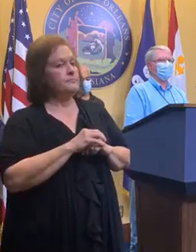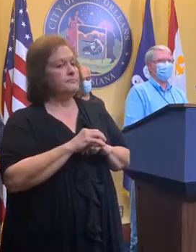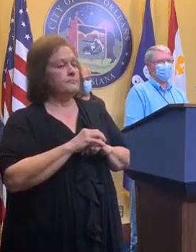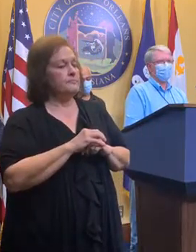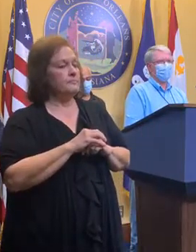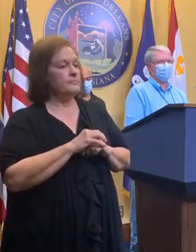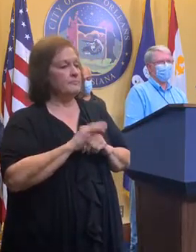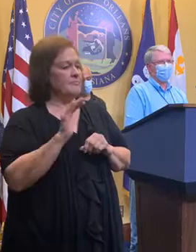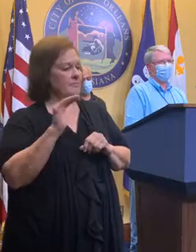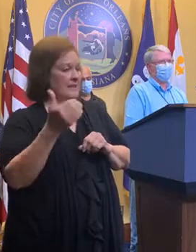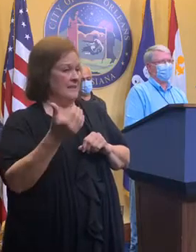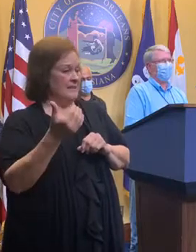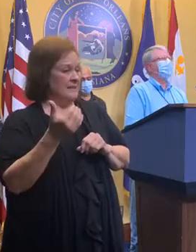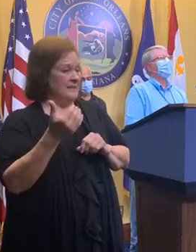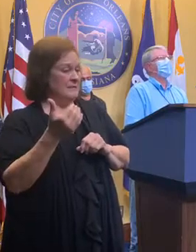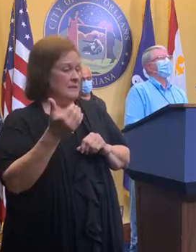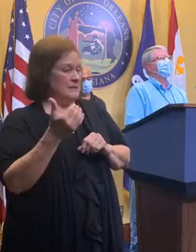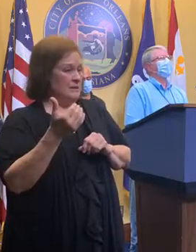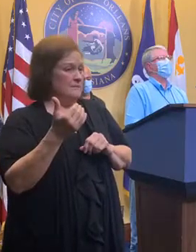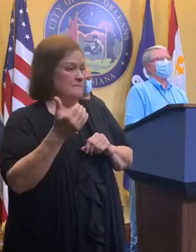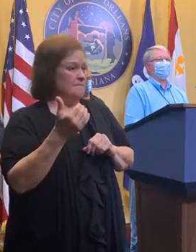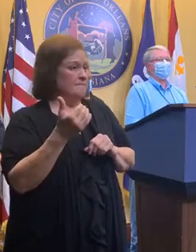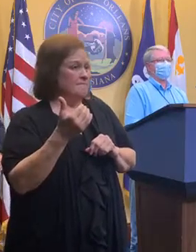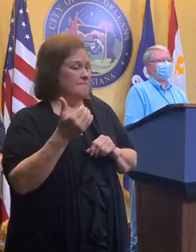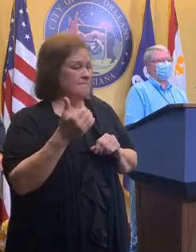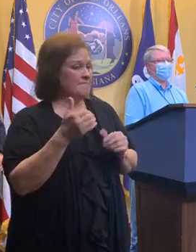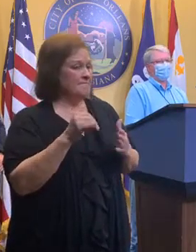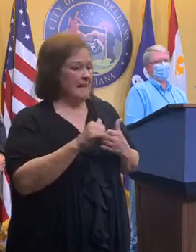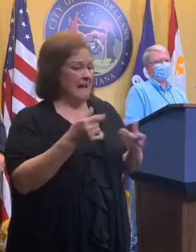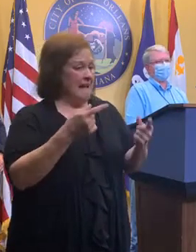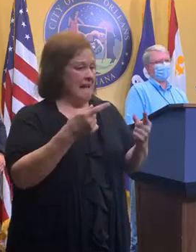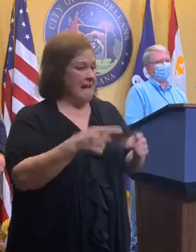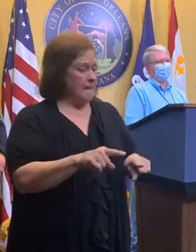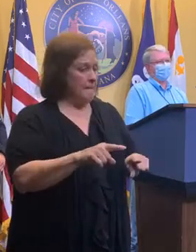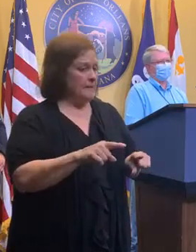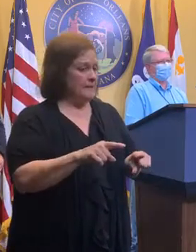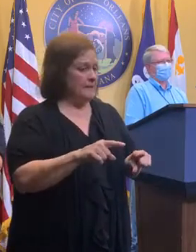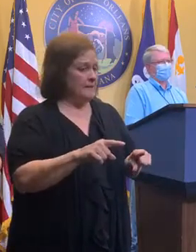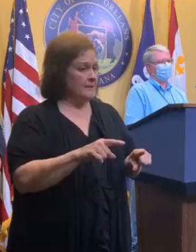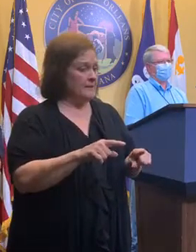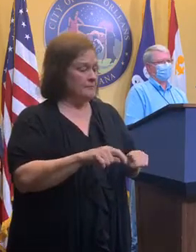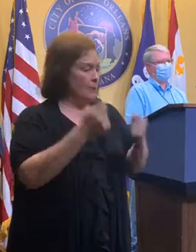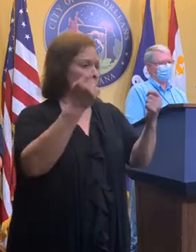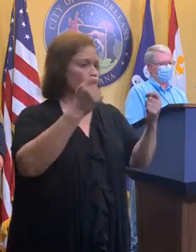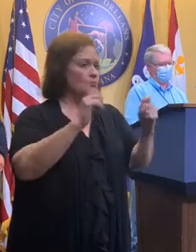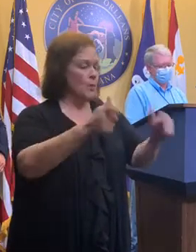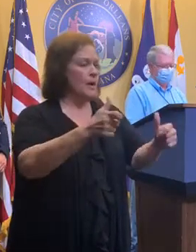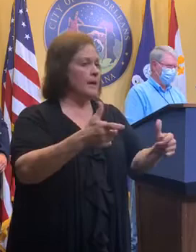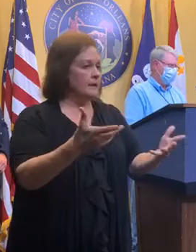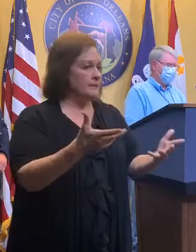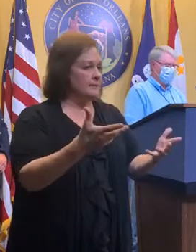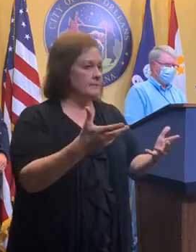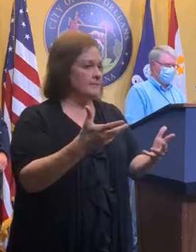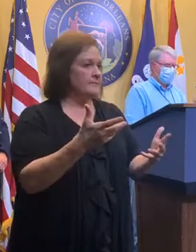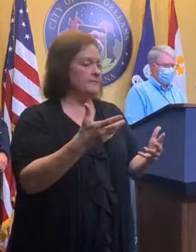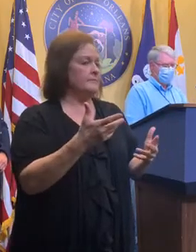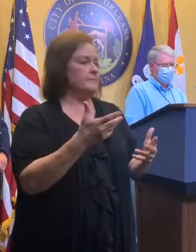It appears to have been an issue that developed very quickly. And during the course of